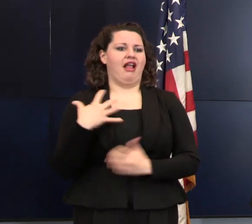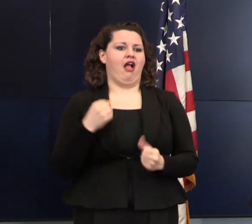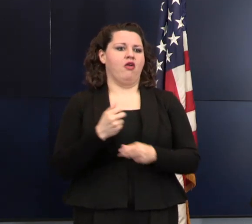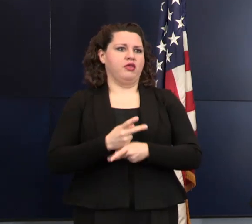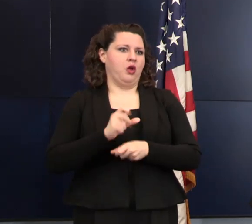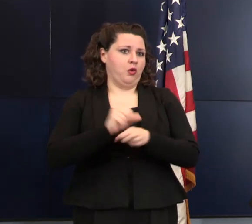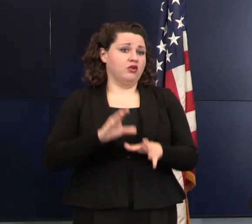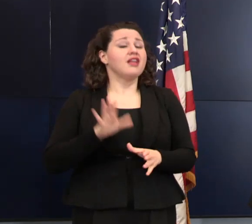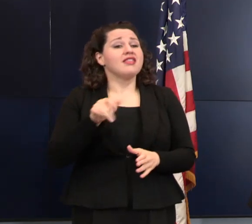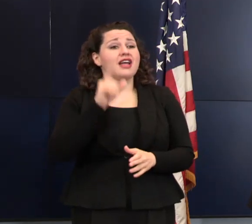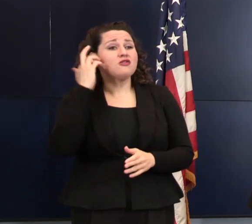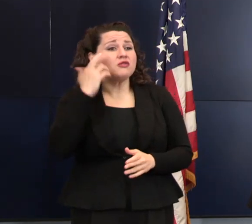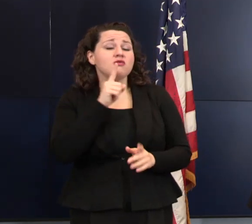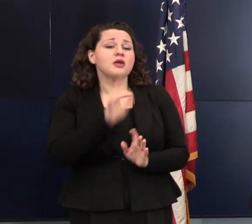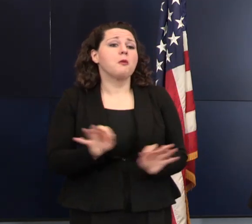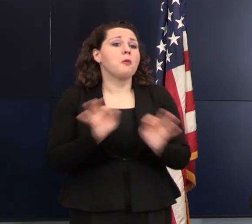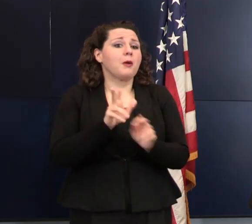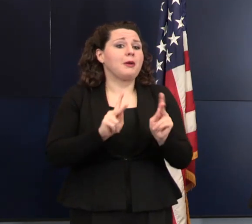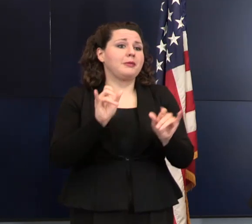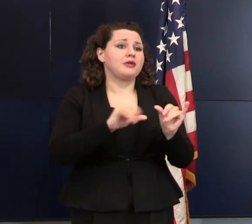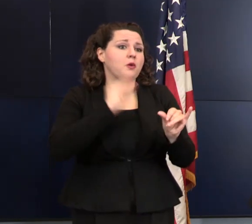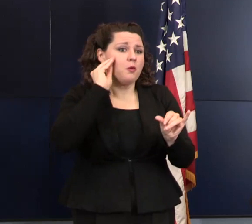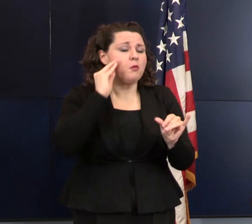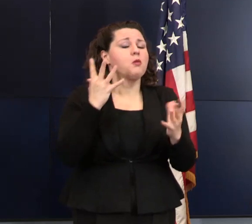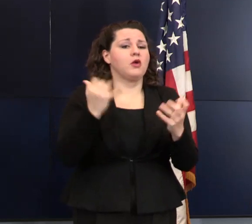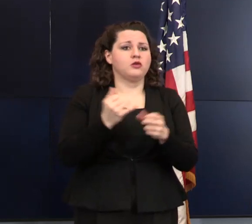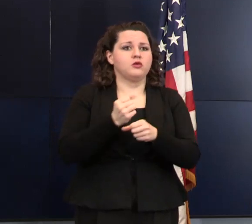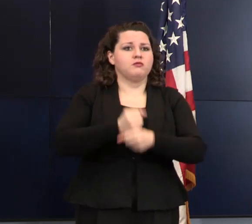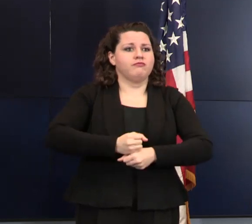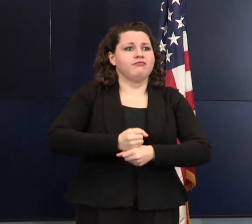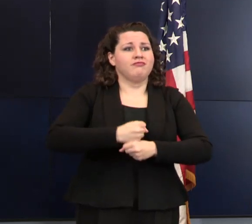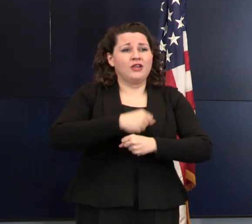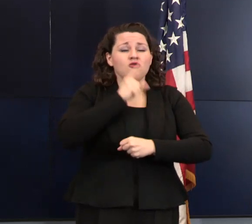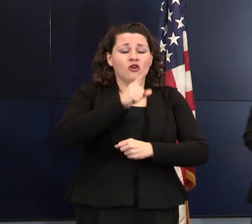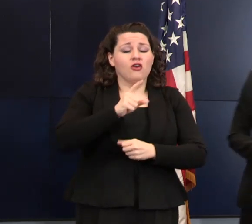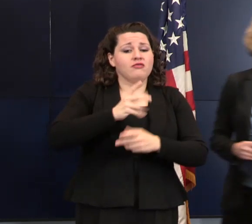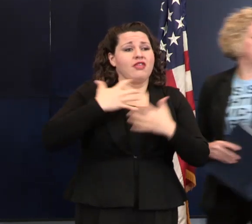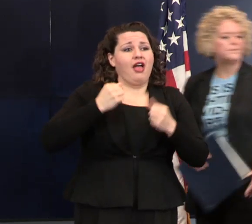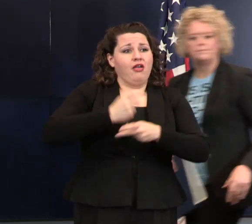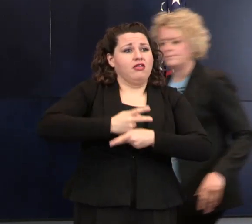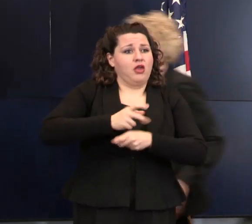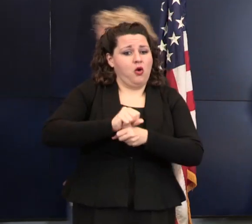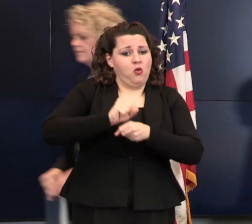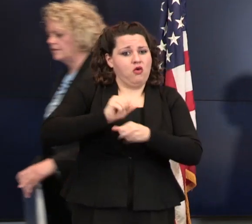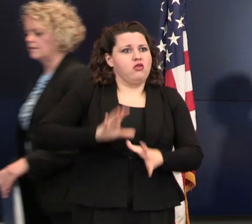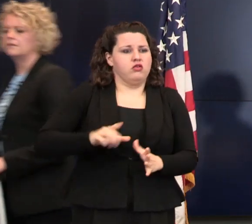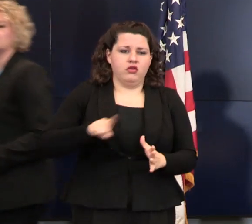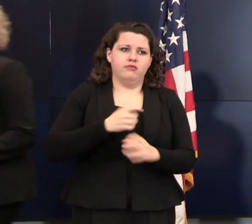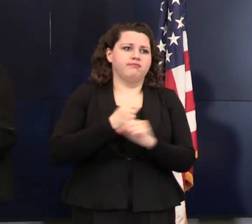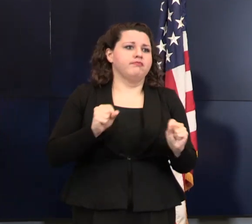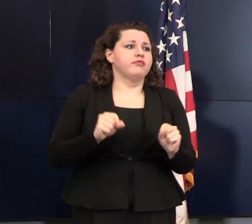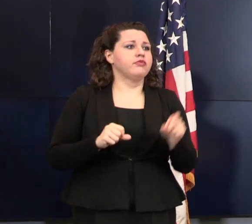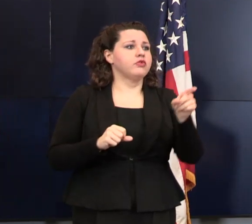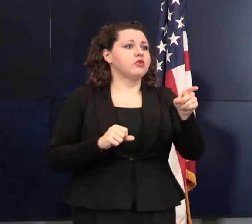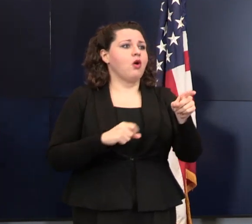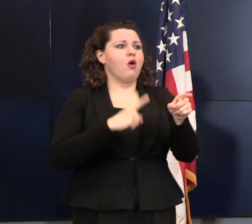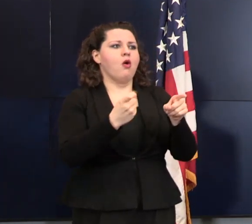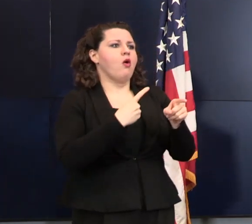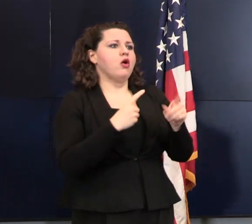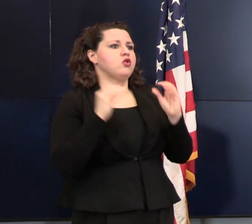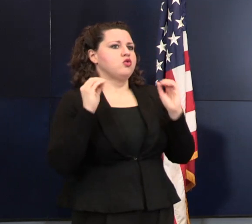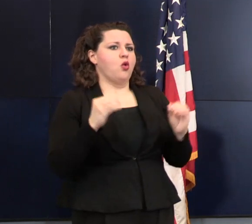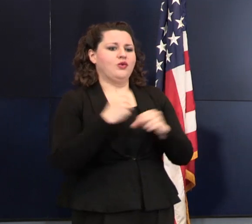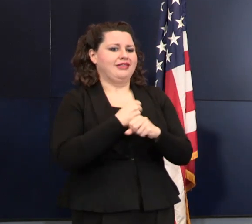stay at home, because we need to make sure that that healthcare workforce is protected and stays well. So if you don't have statistics on race, or